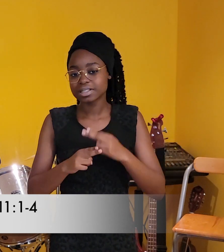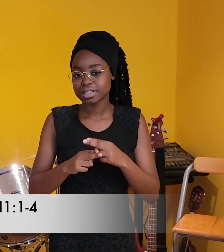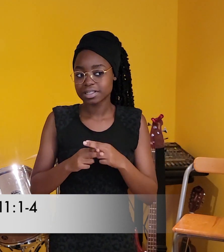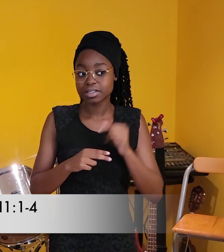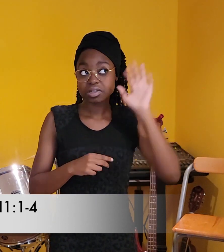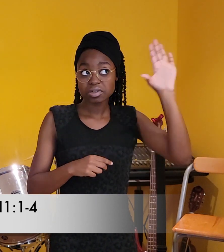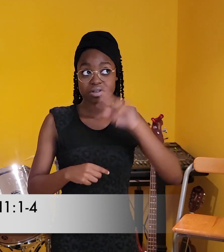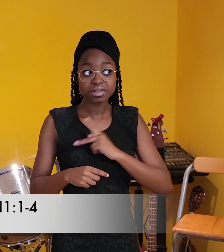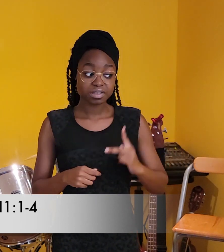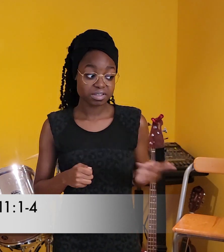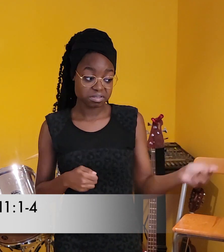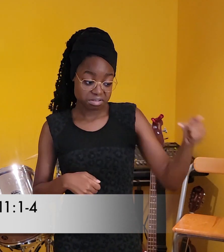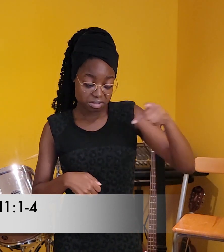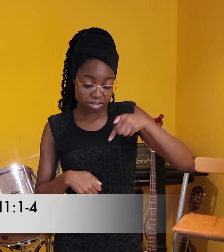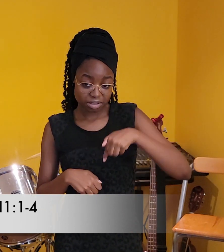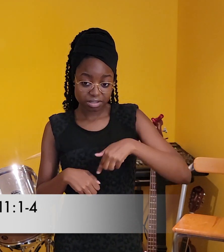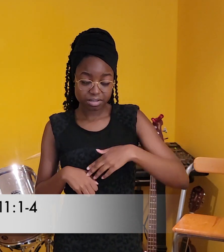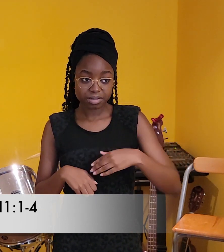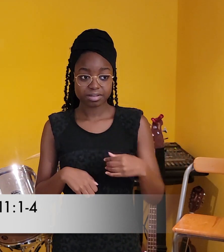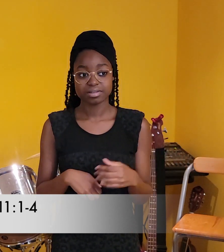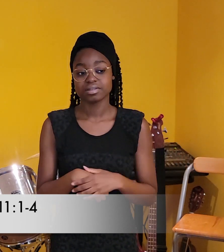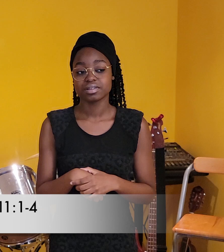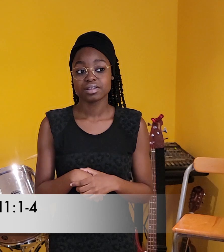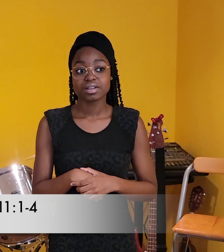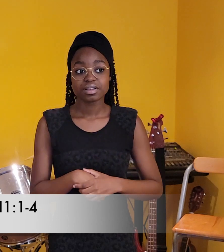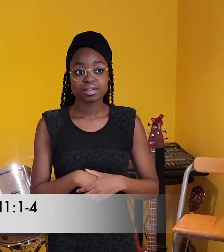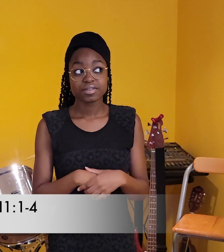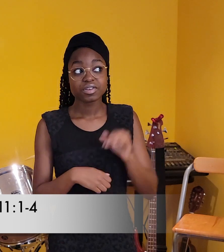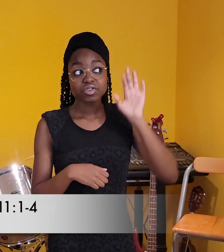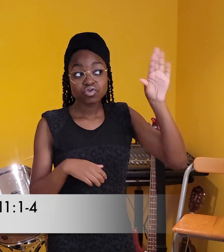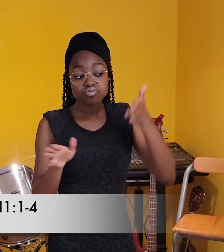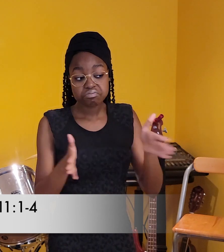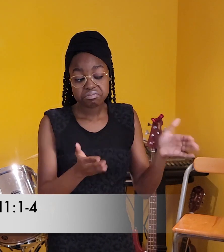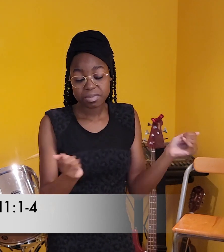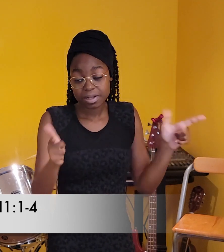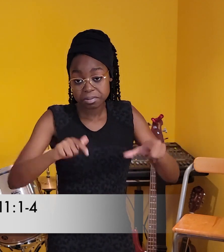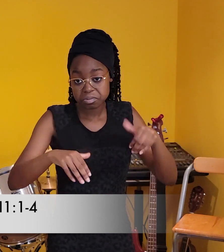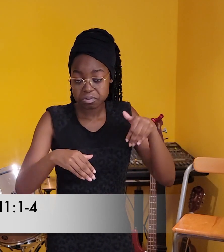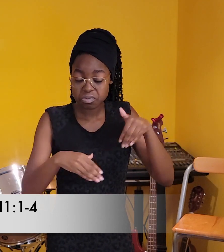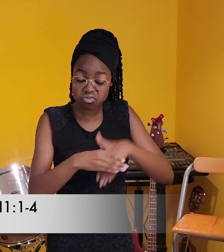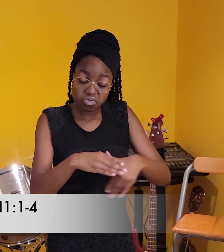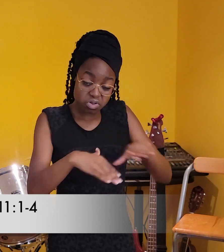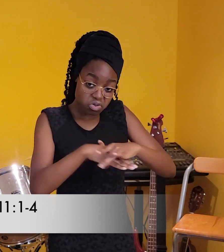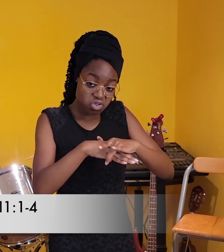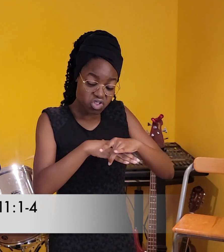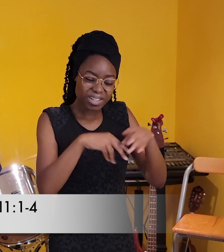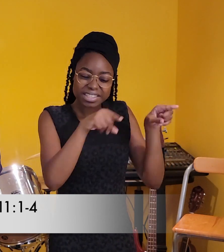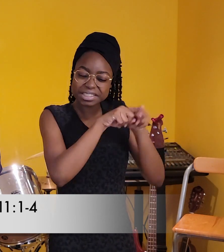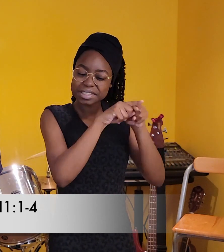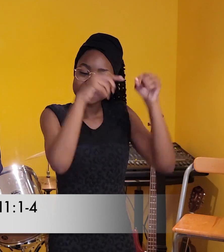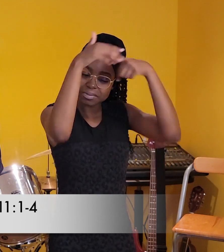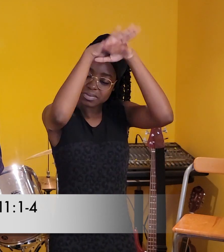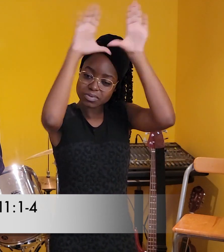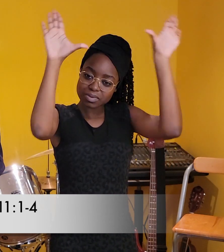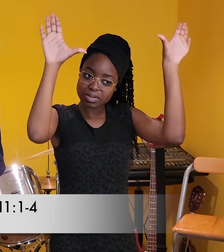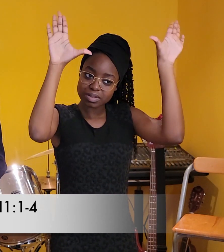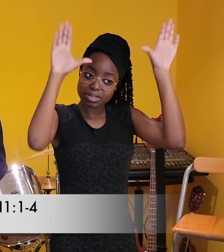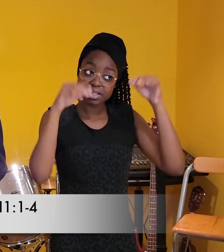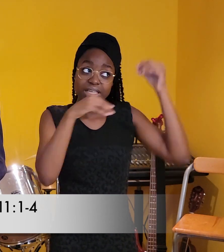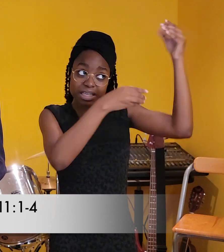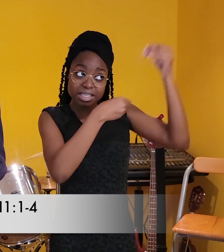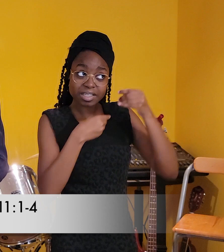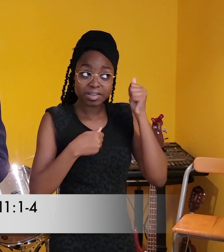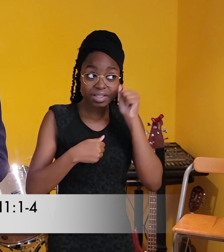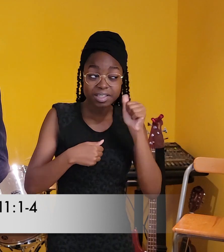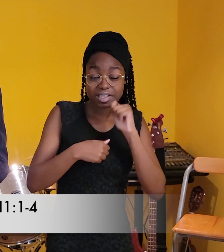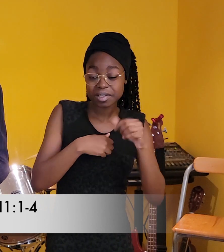be thy name. Thy kingdom come, thy will be done on earth as in heaven. Give